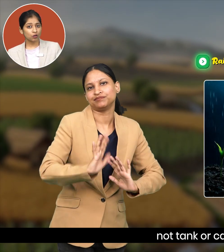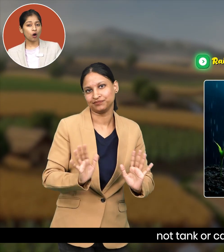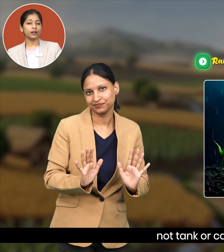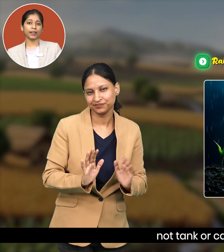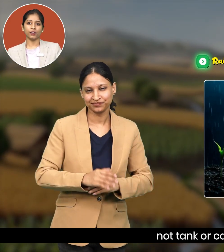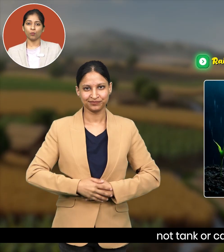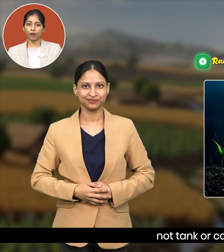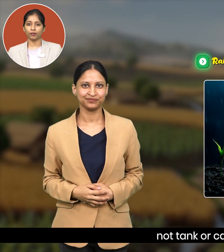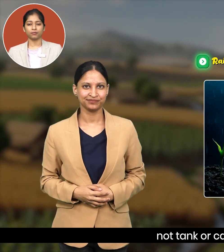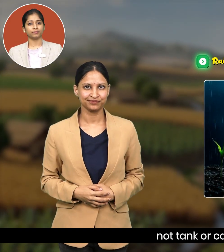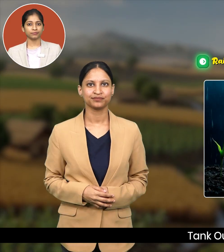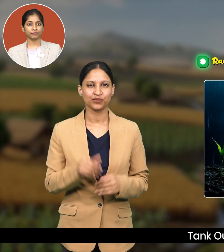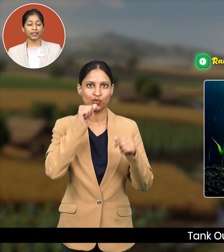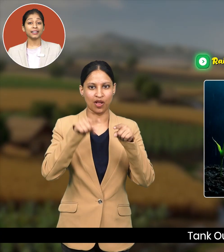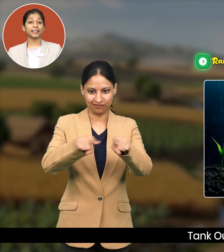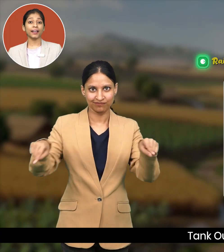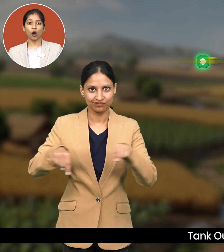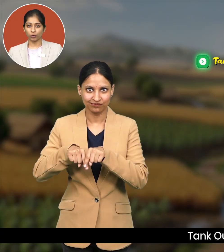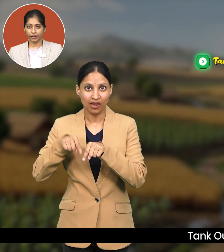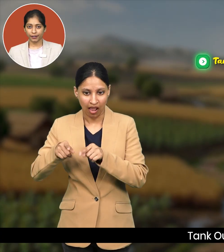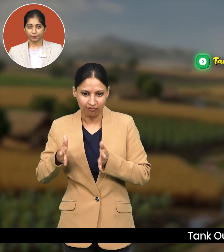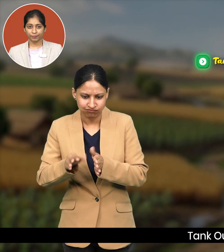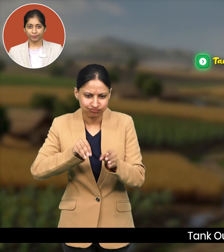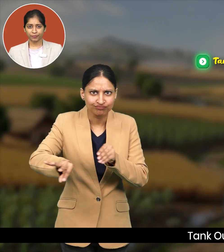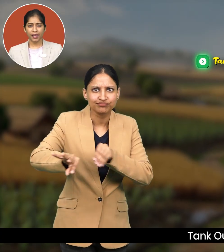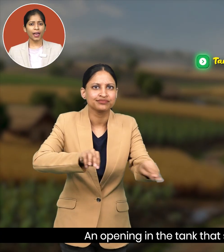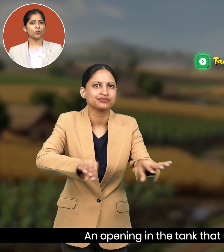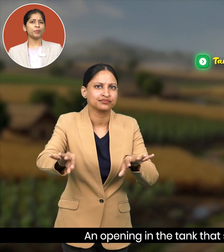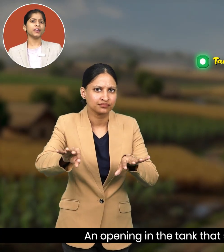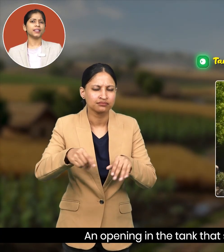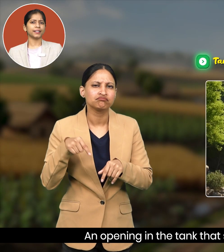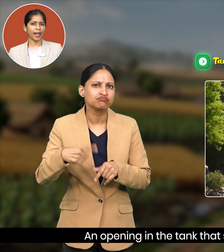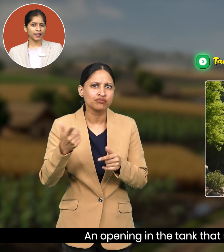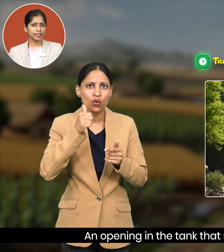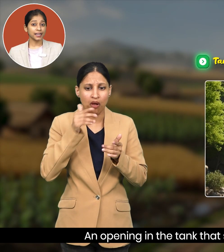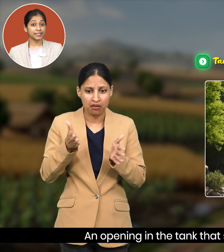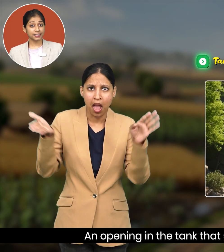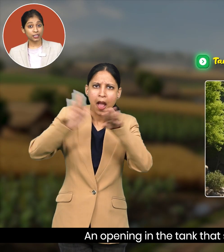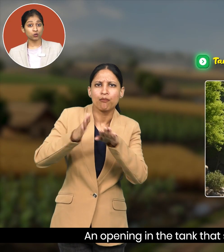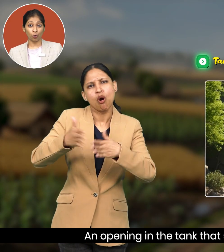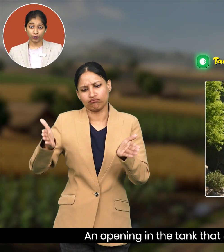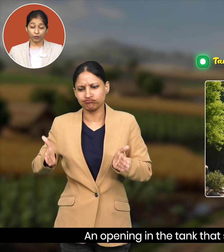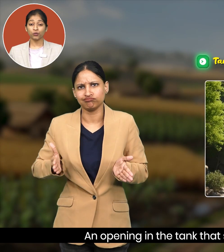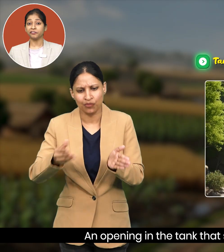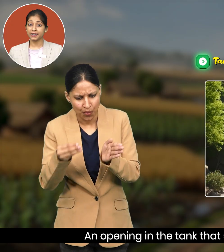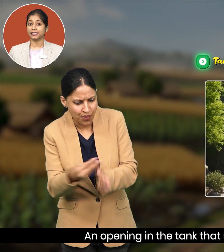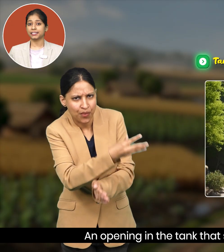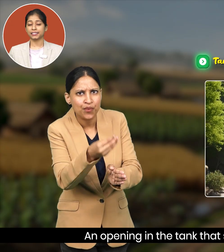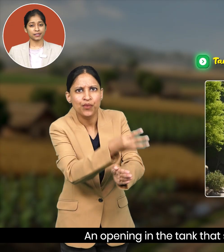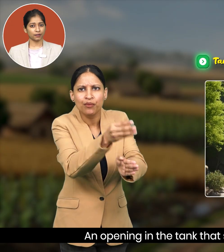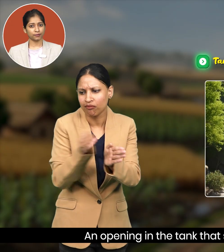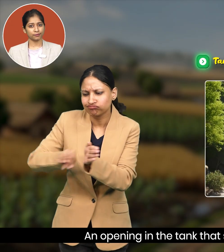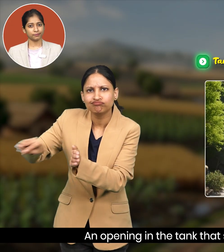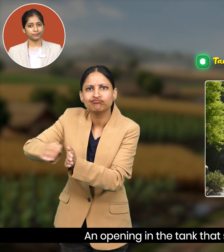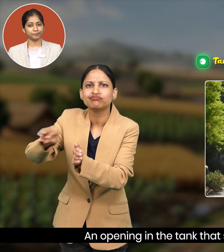tank or canal water. Tank outlet: an opening in the tank that sends water to the